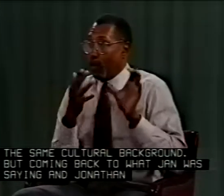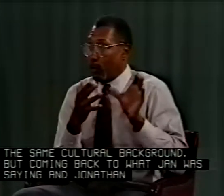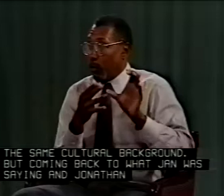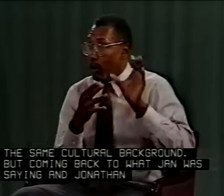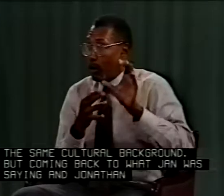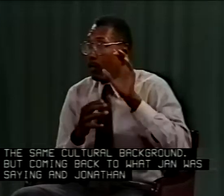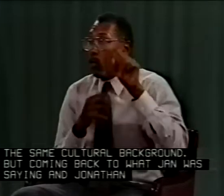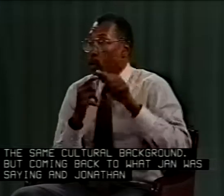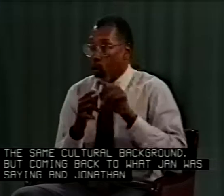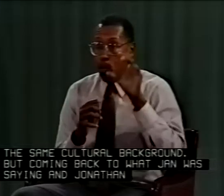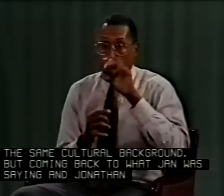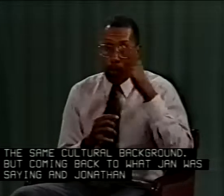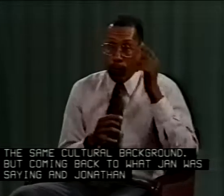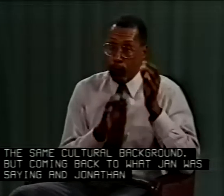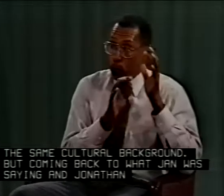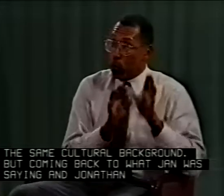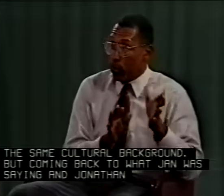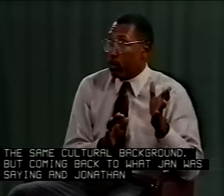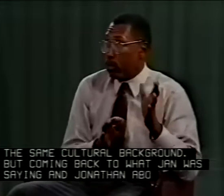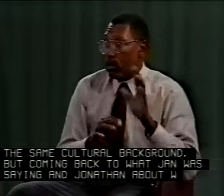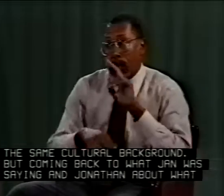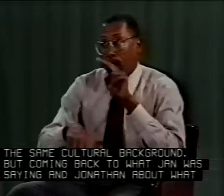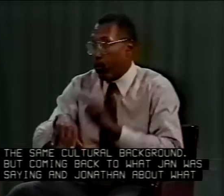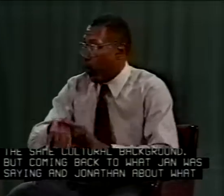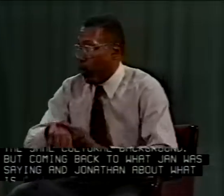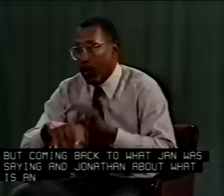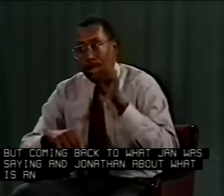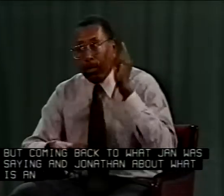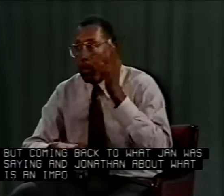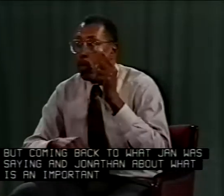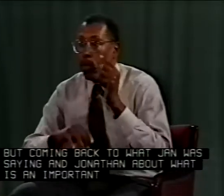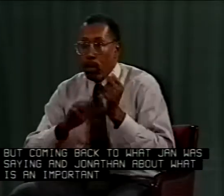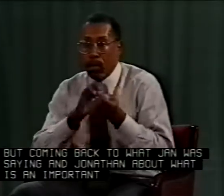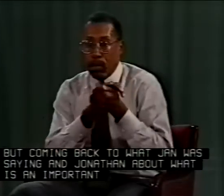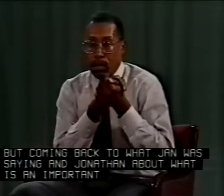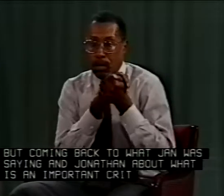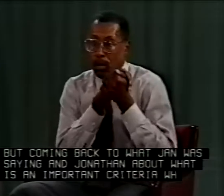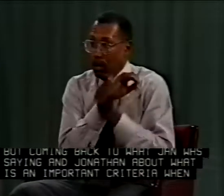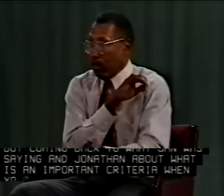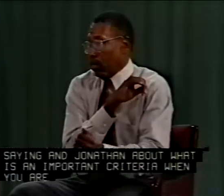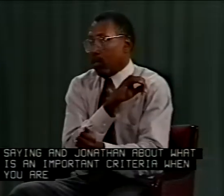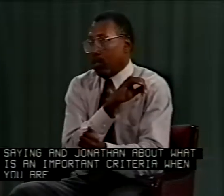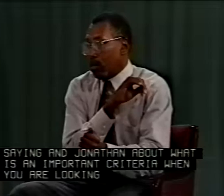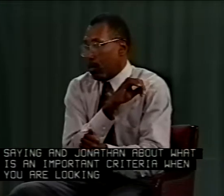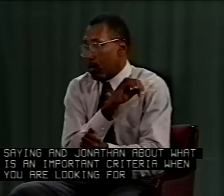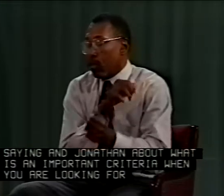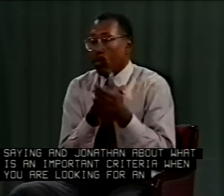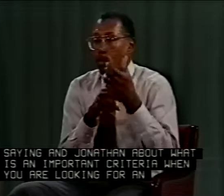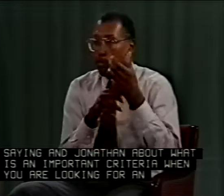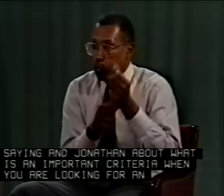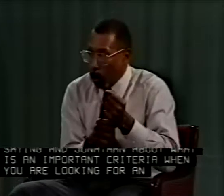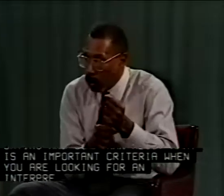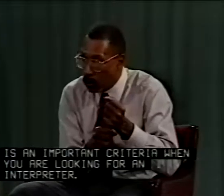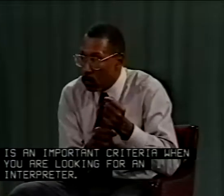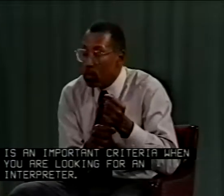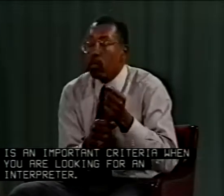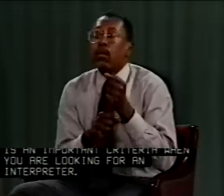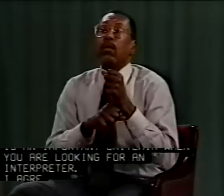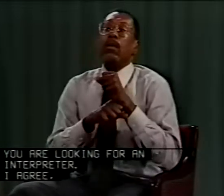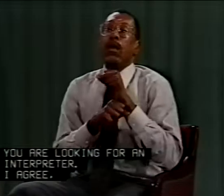about what's an important criteria when you're looking for an interpreter, I agree with them. Naturally, the first is competence, and then feeling